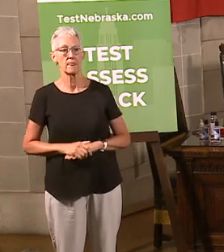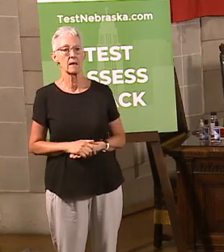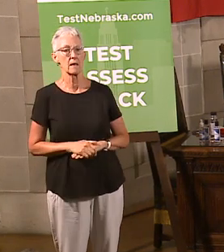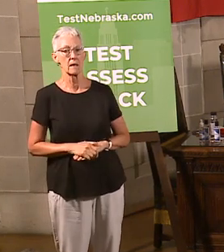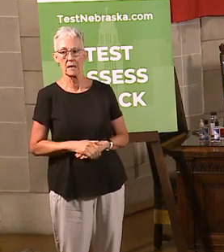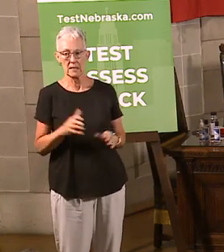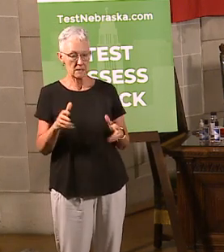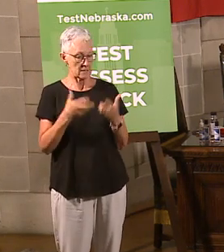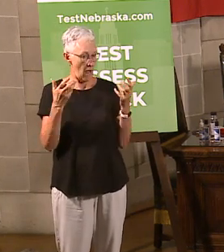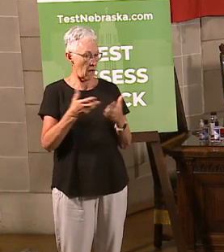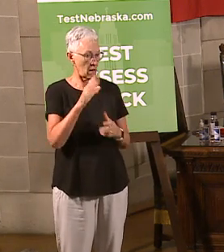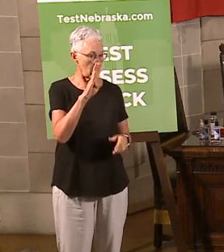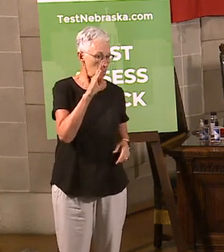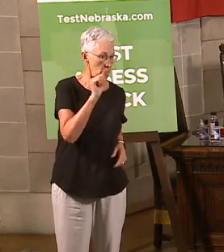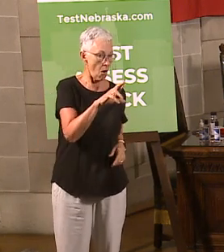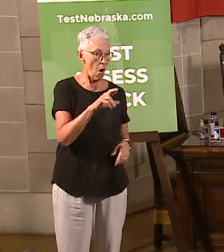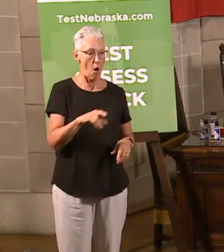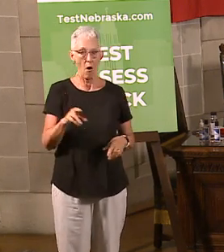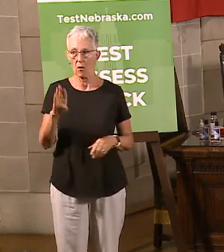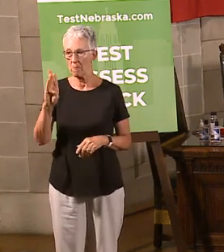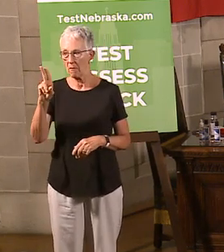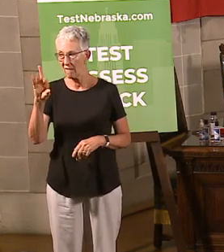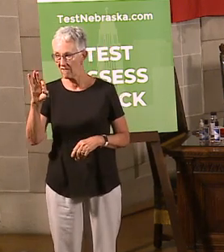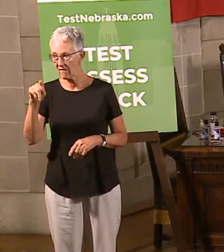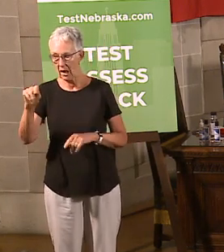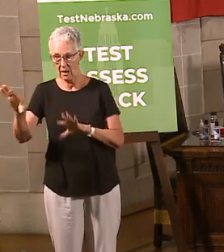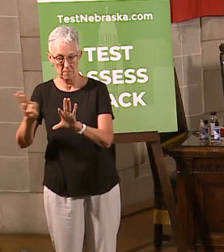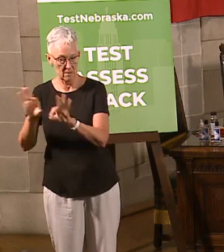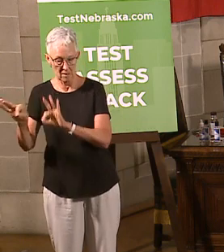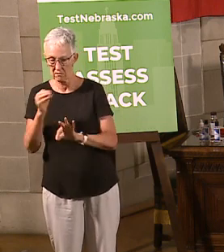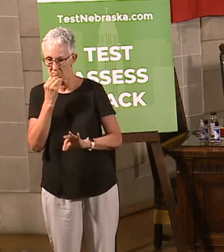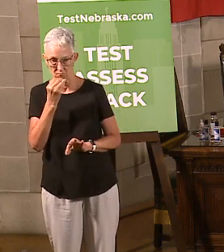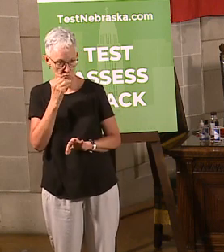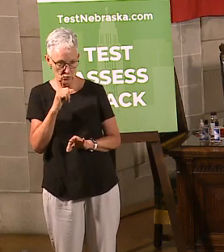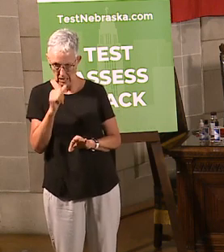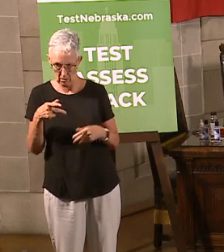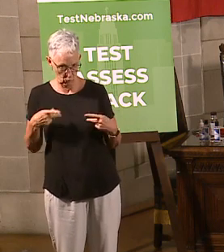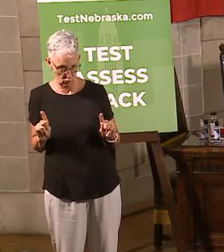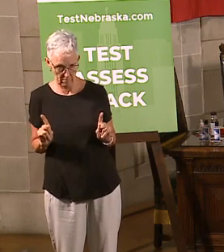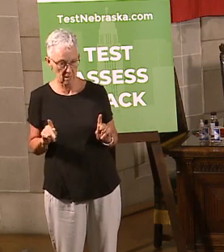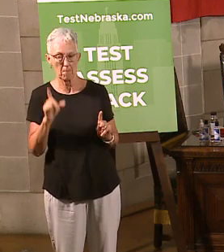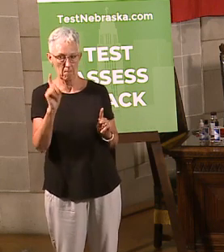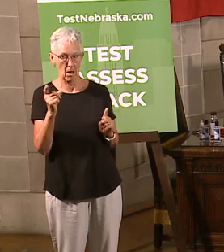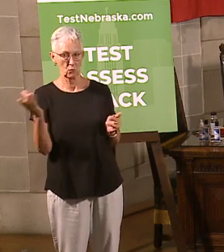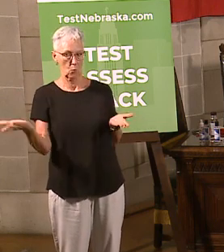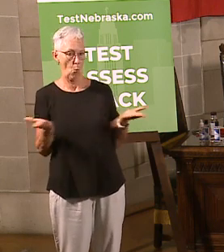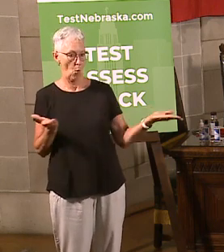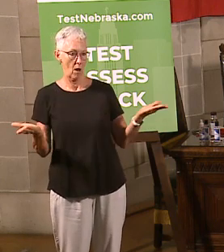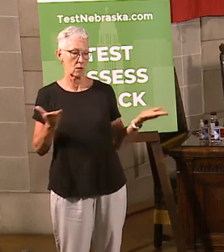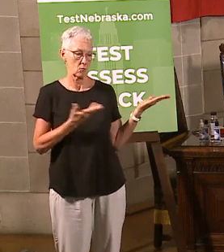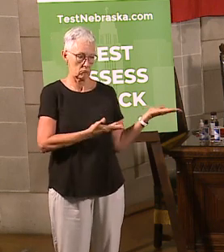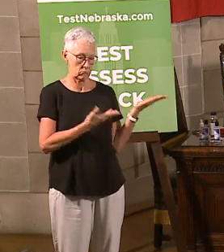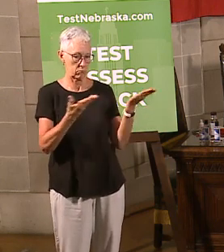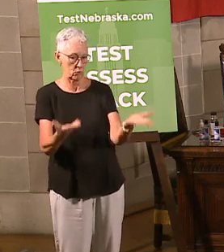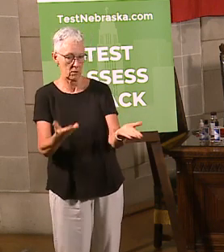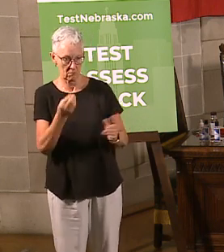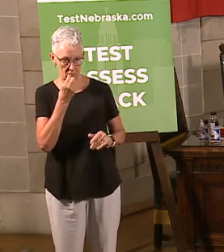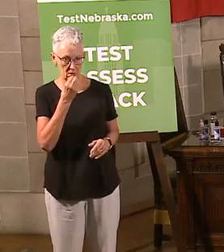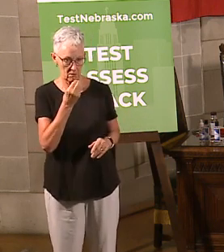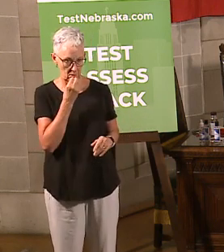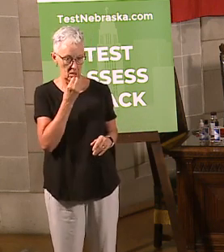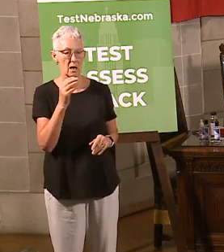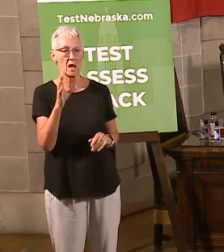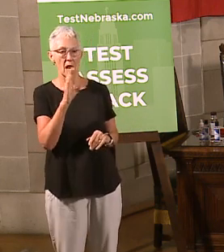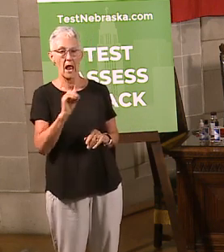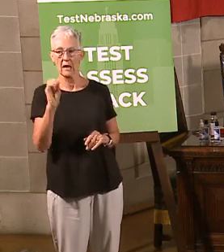provide serve the food directly to all individuals. And then the rest will, the 6-foot distance and so forth